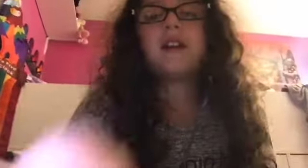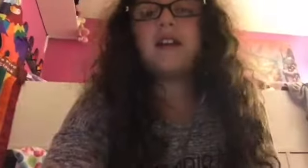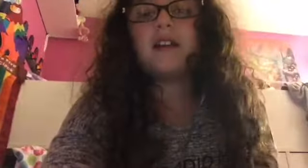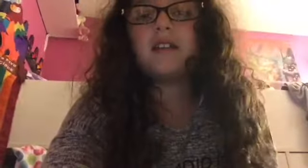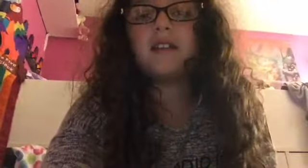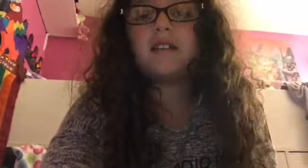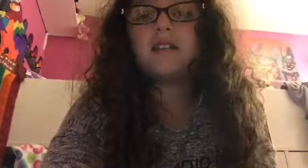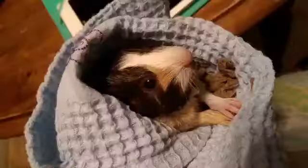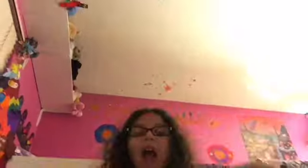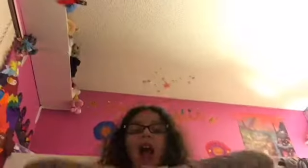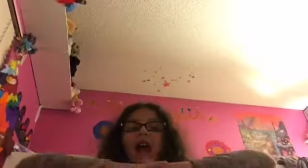Okay.